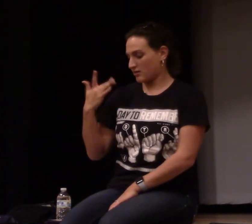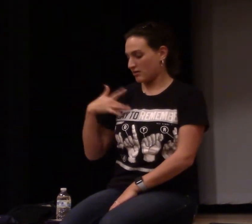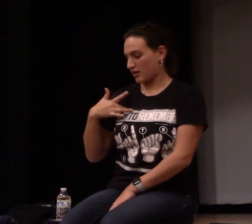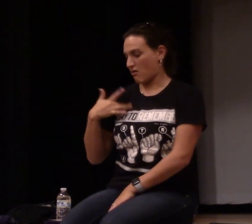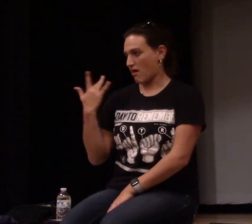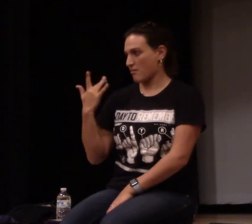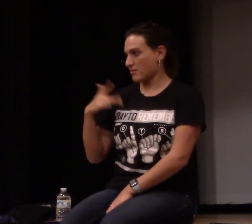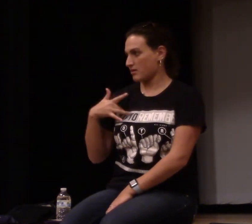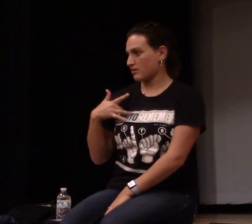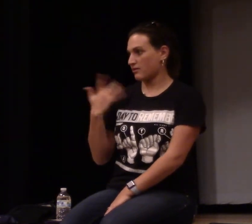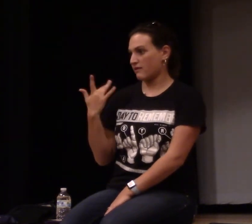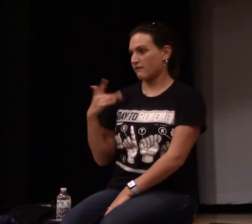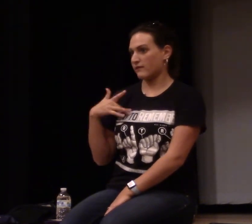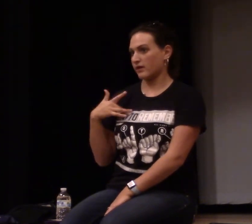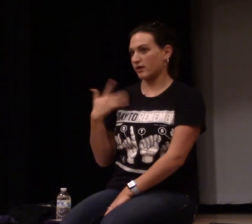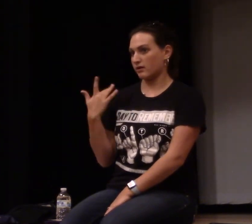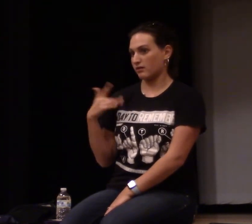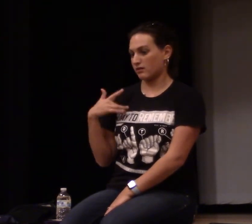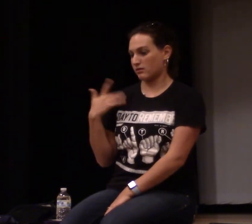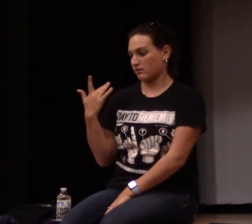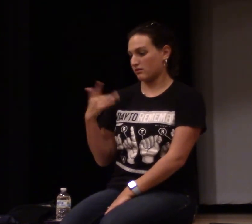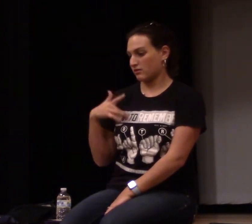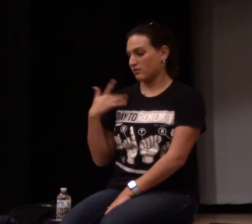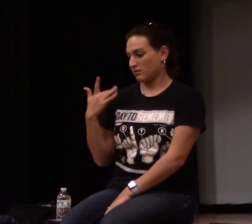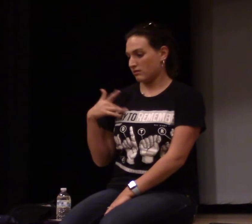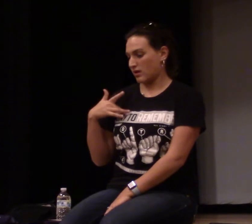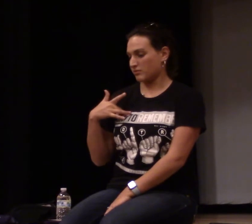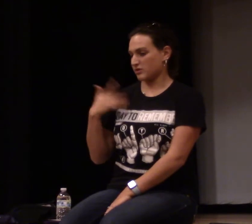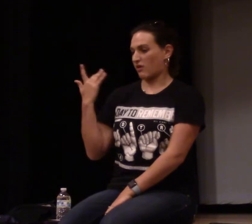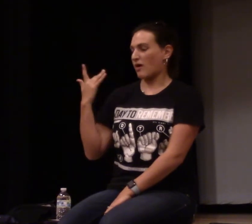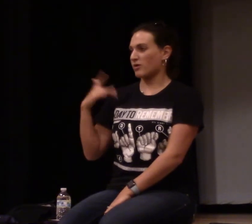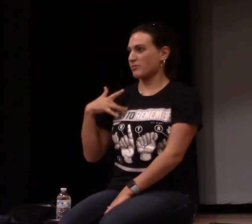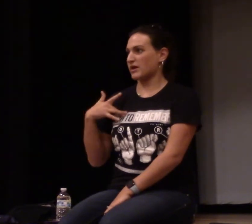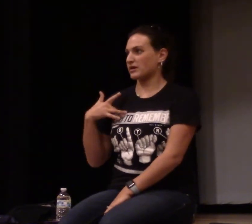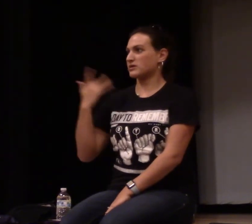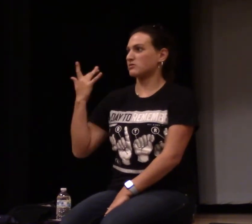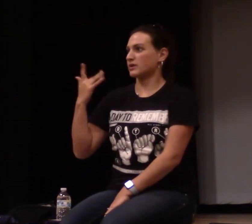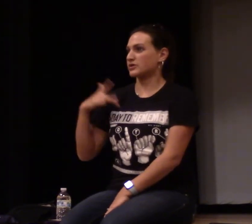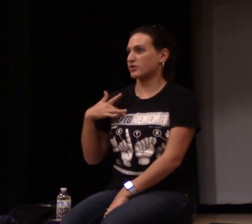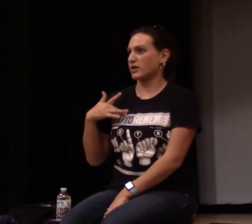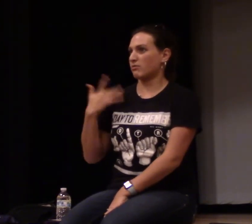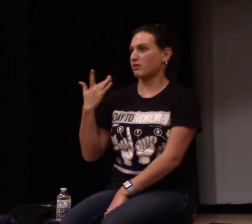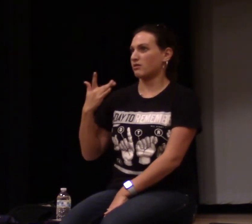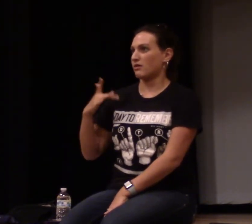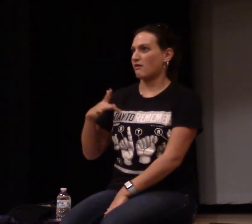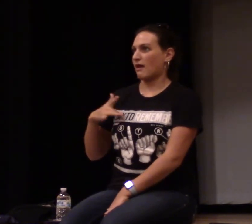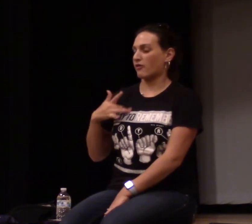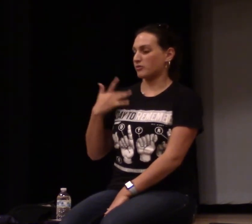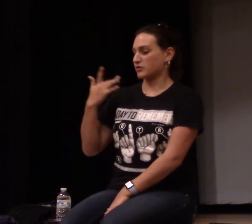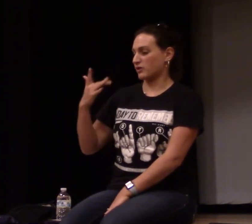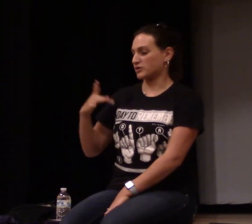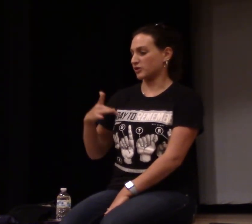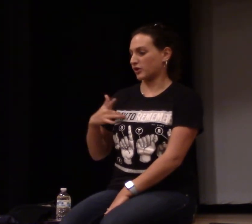go up. Feeling. Yep, so I wouldn't make it too extreme. I would almost do it in a circular